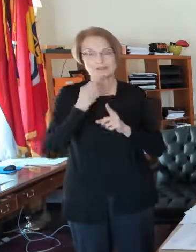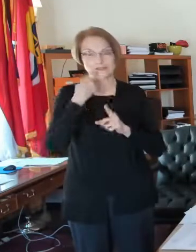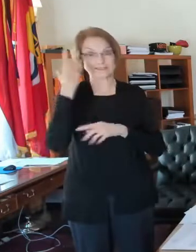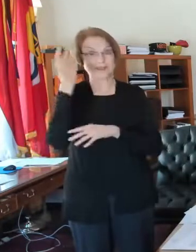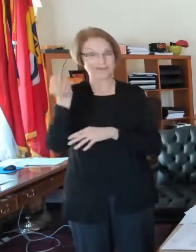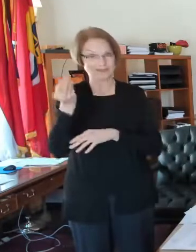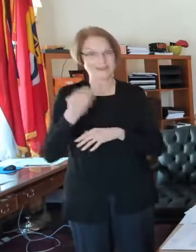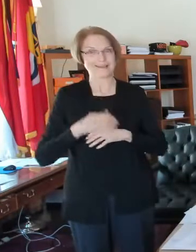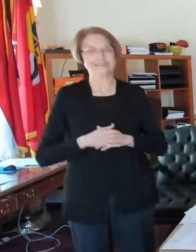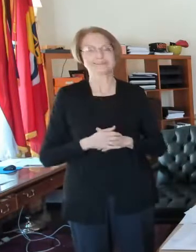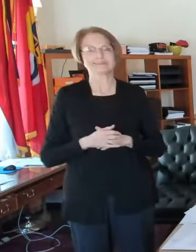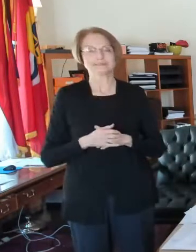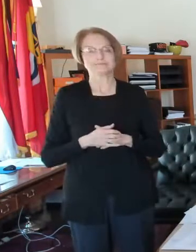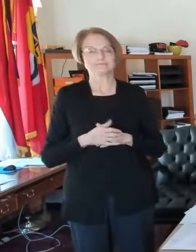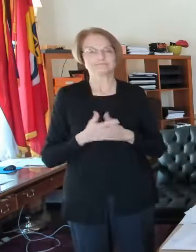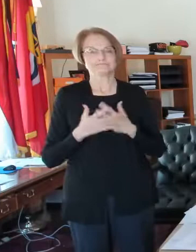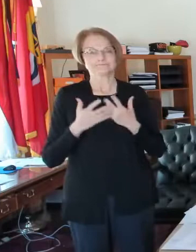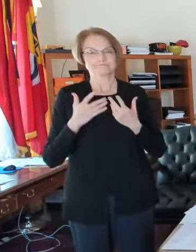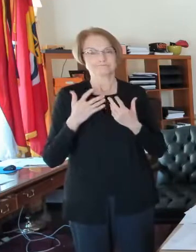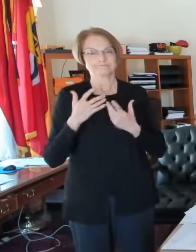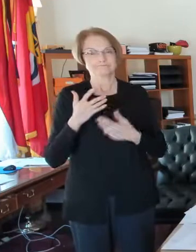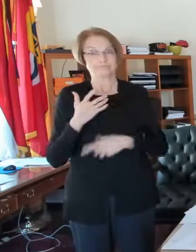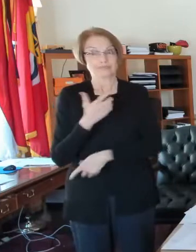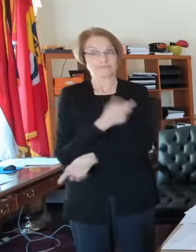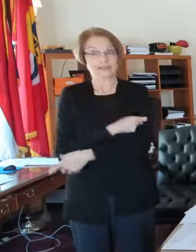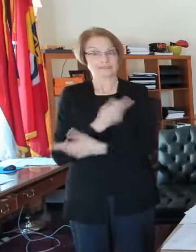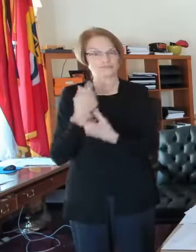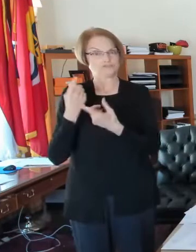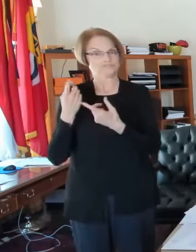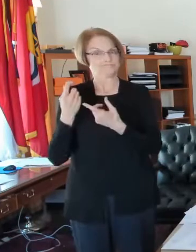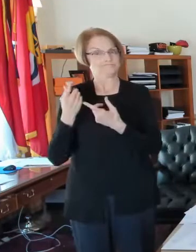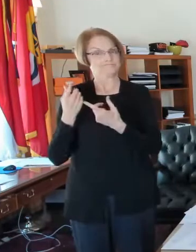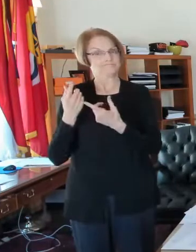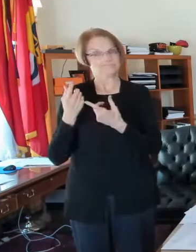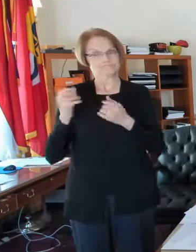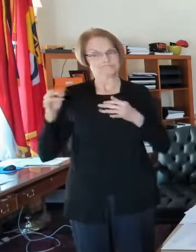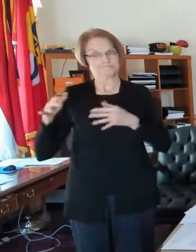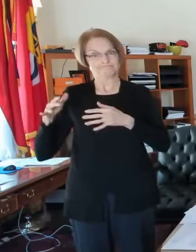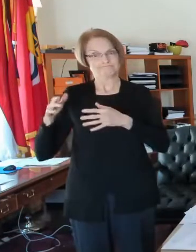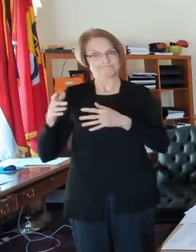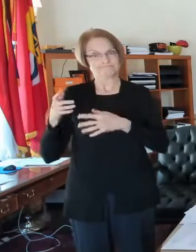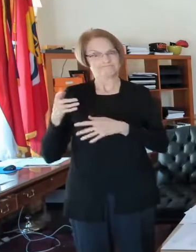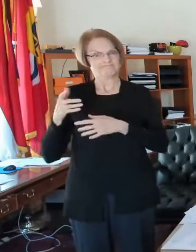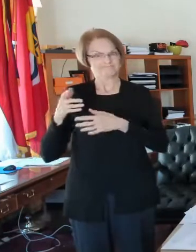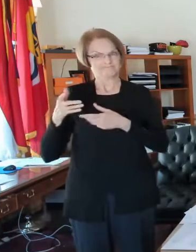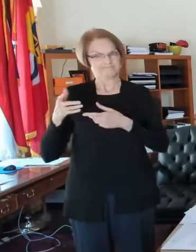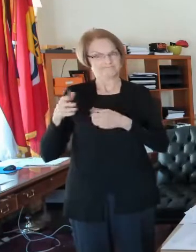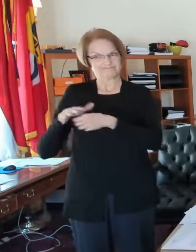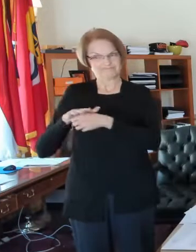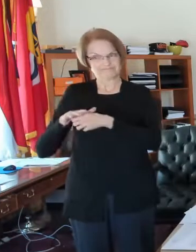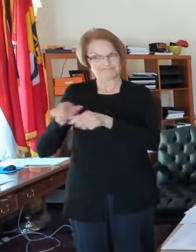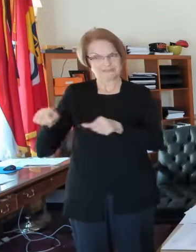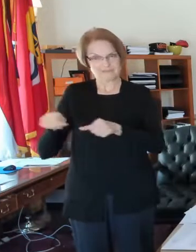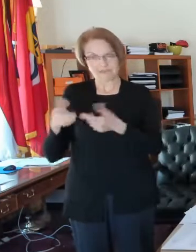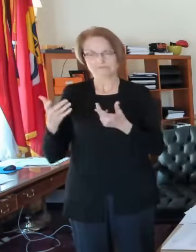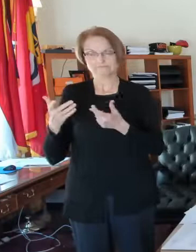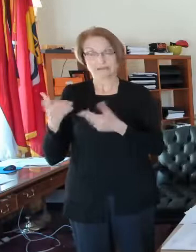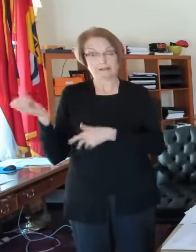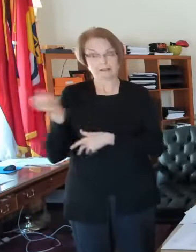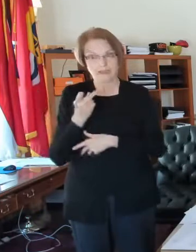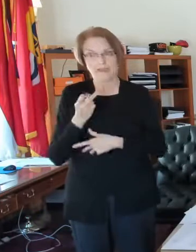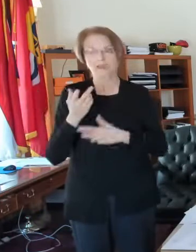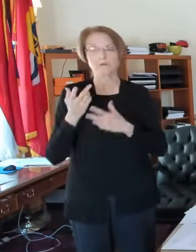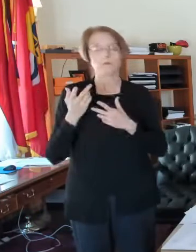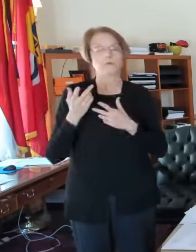outside coming back from our vaccination event, and we'll talk about that in a minute. But I know it's not that warm out,